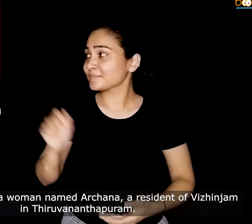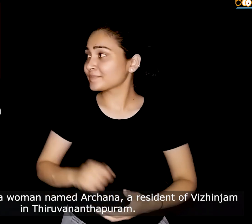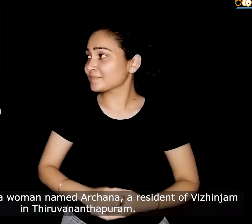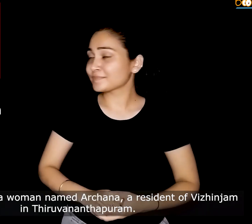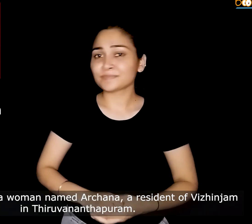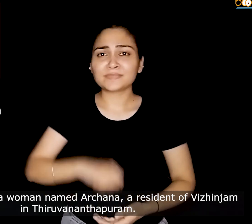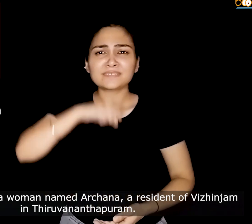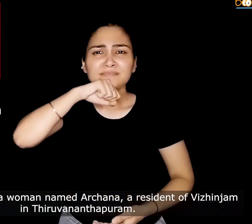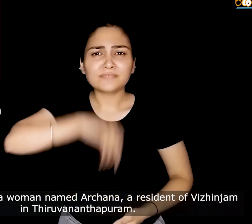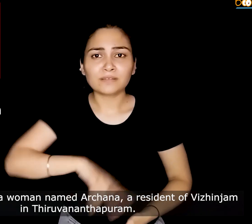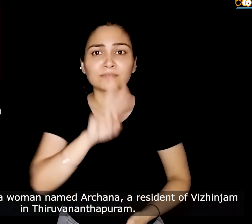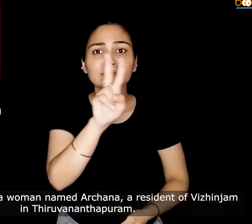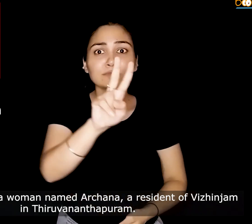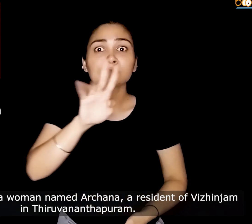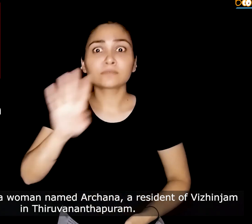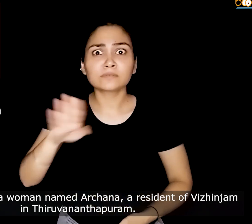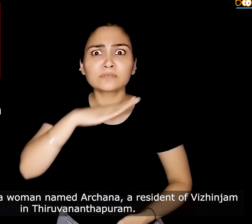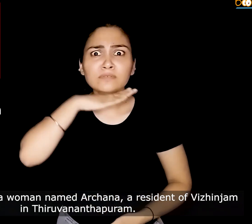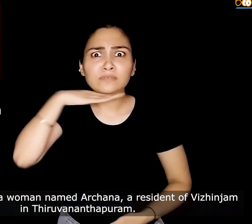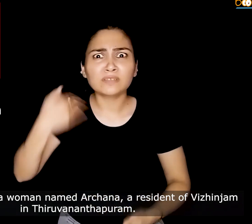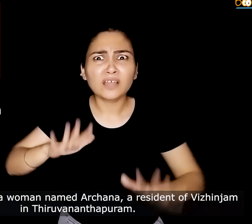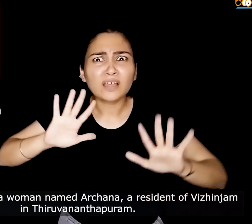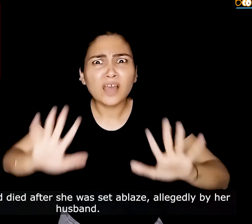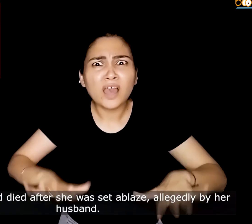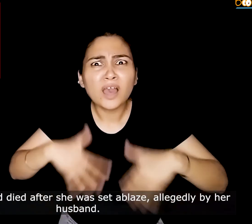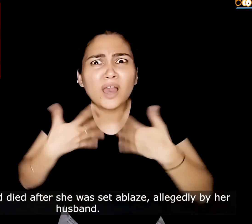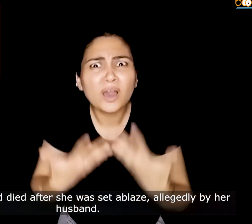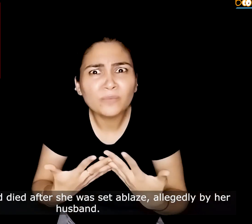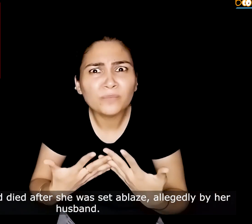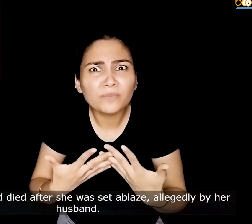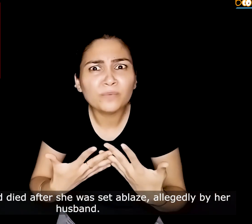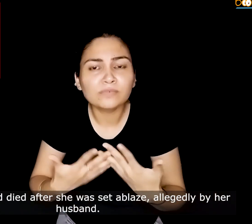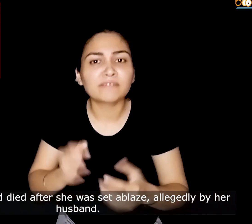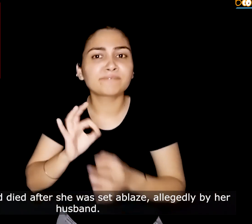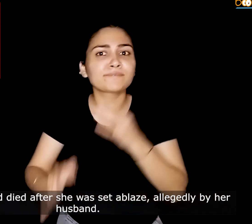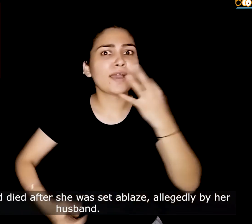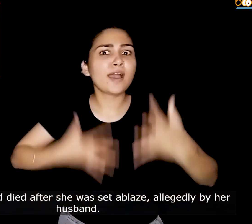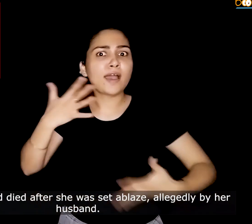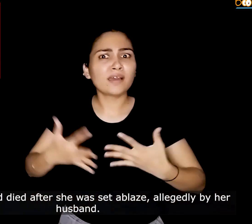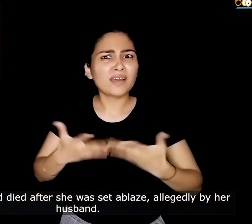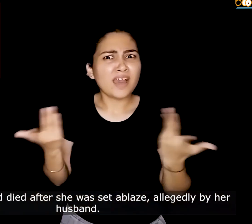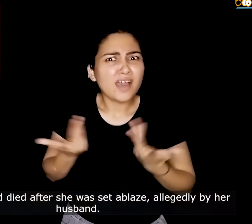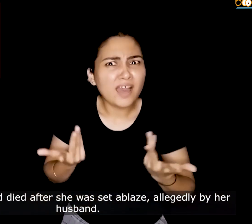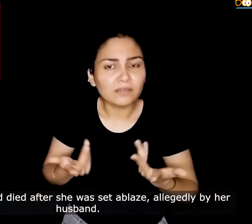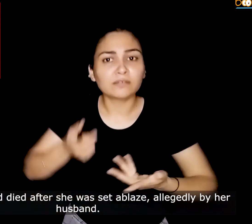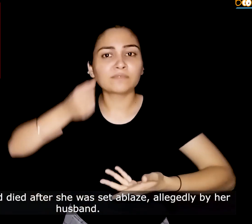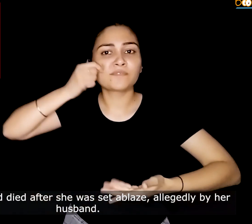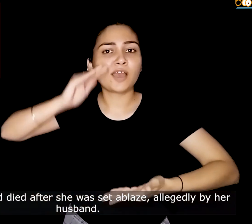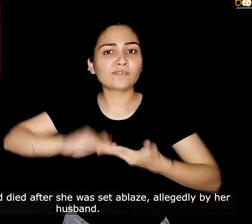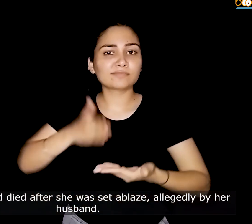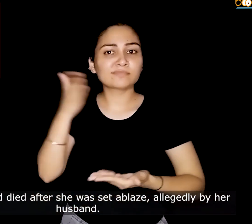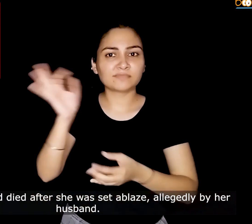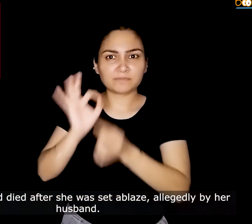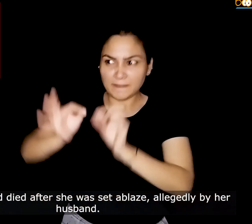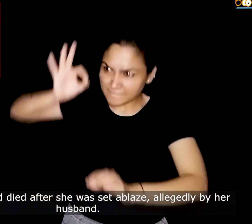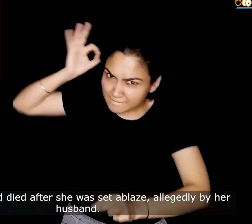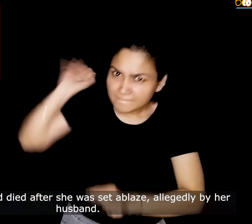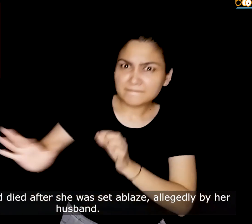visinjam in tiruvananthapuram the 24 year old died after she was set ablaze allegedly